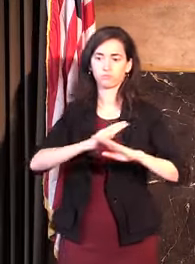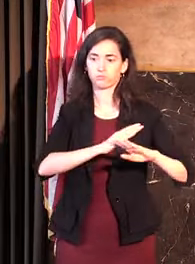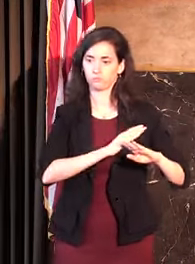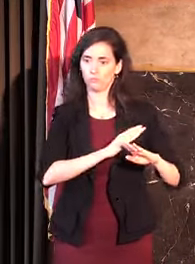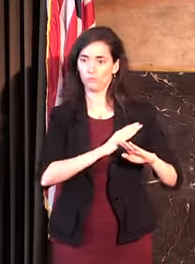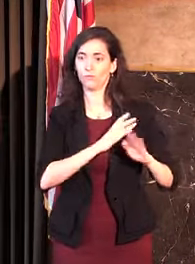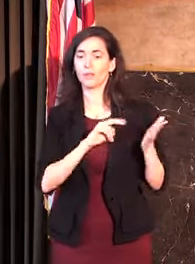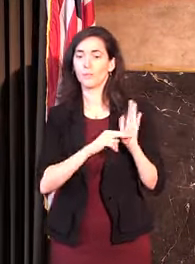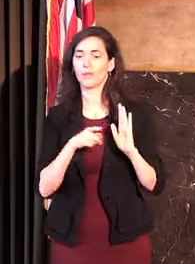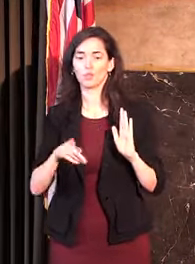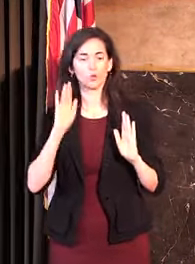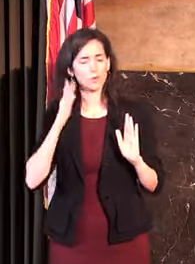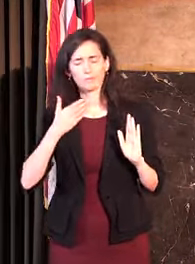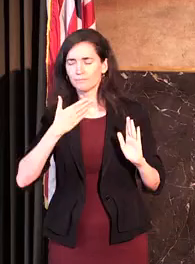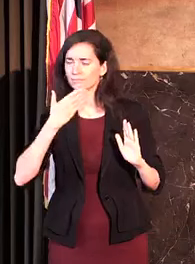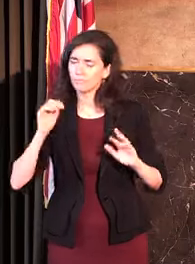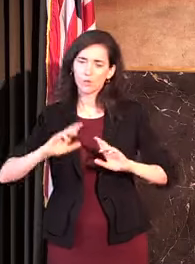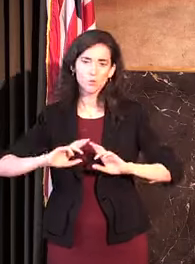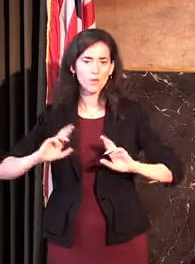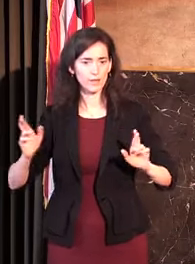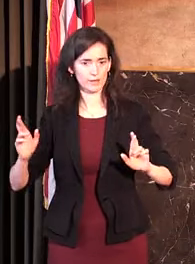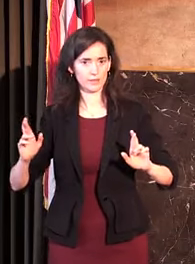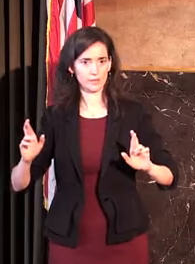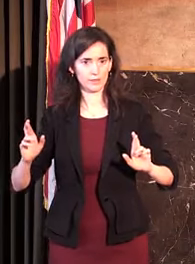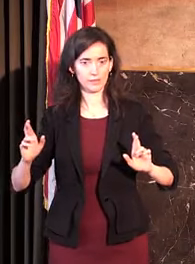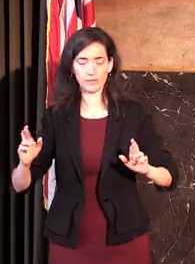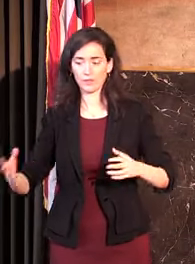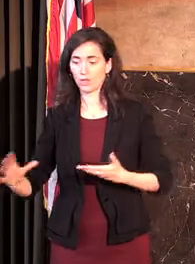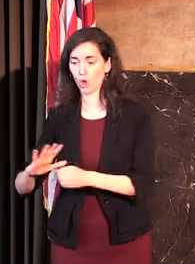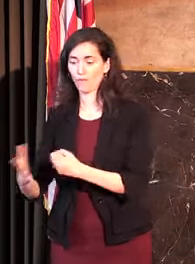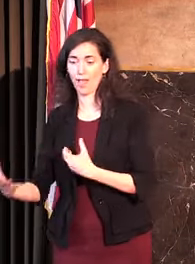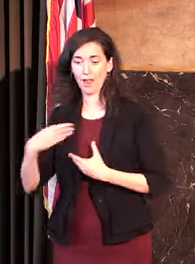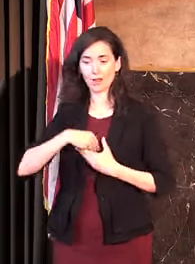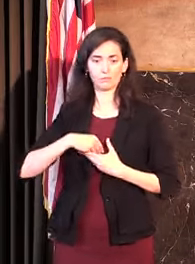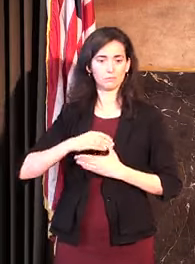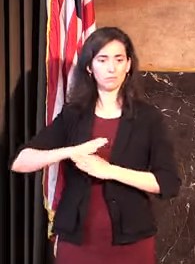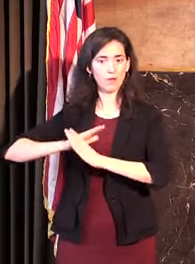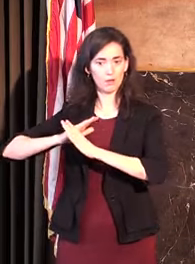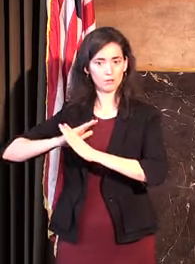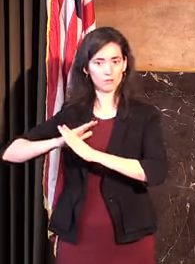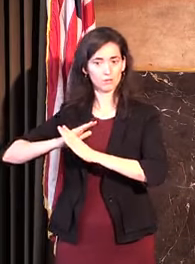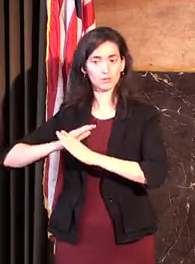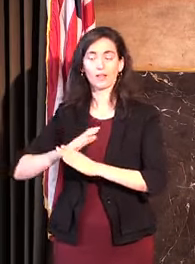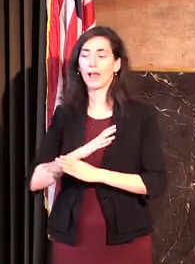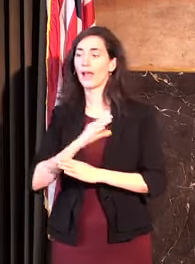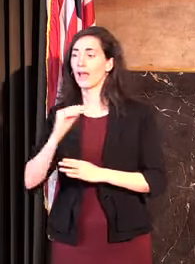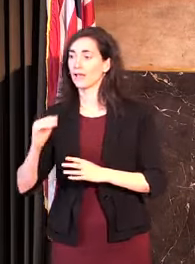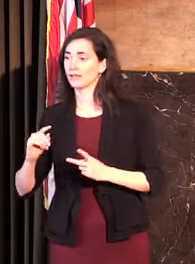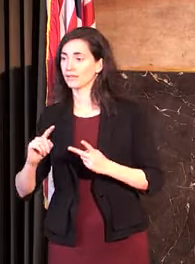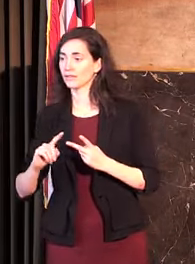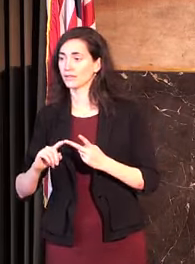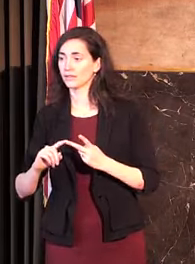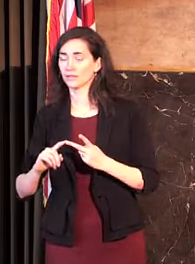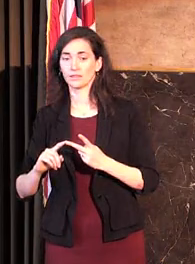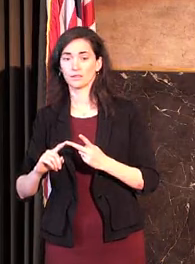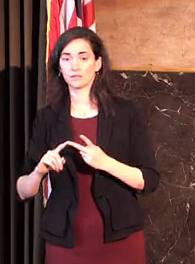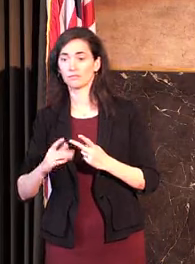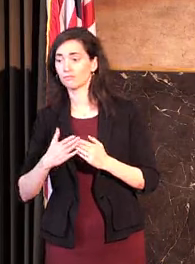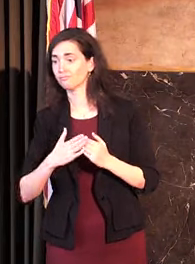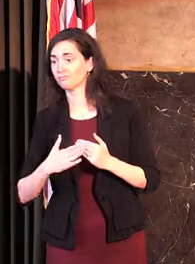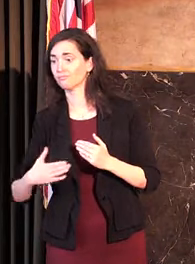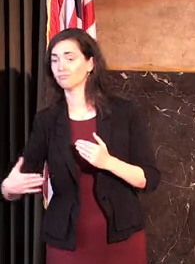in the best possible position to avoid contracting COVID in the first place and to have an